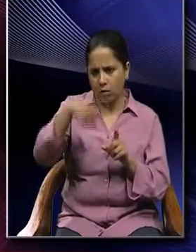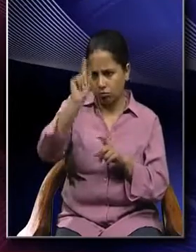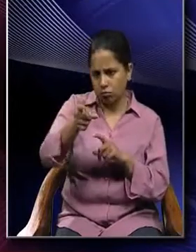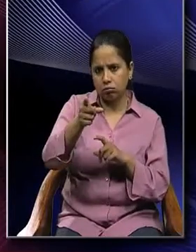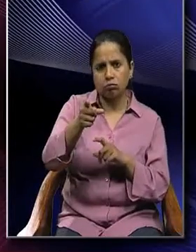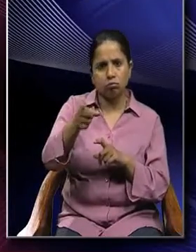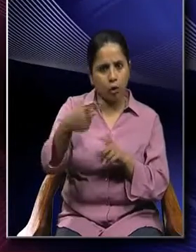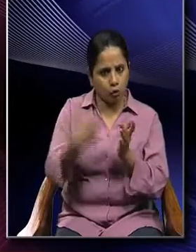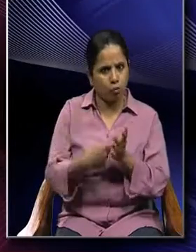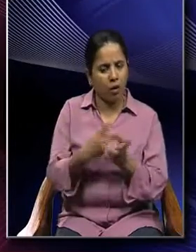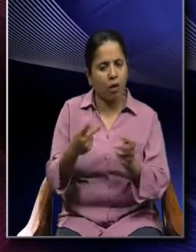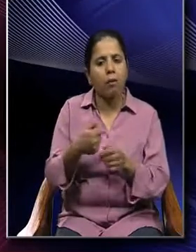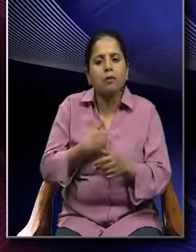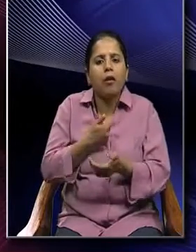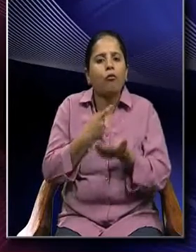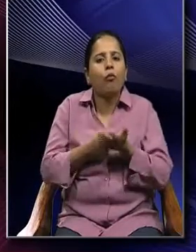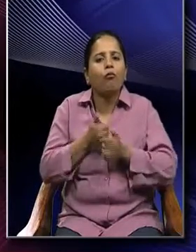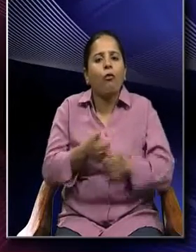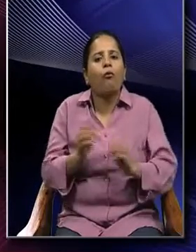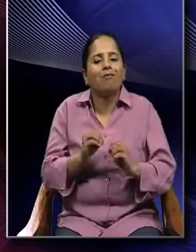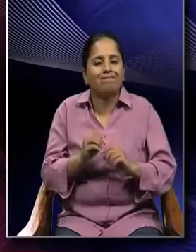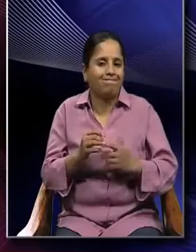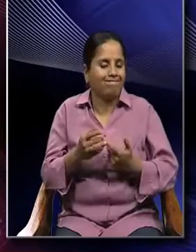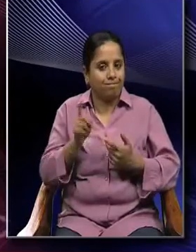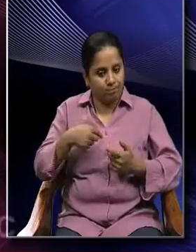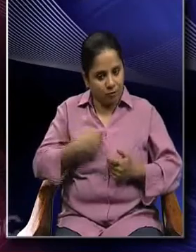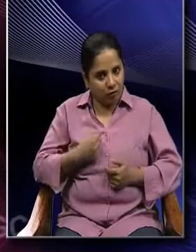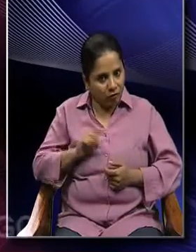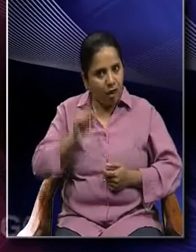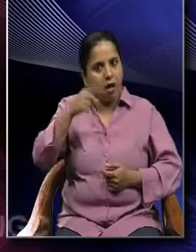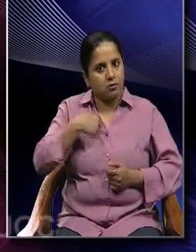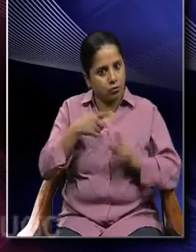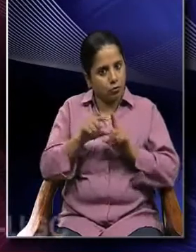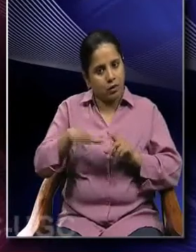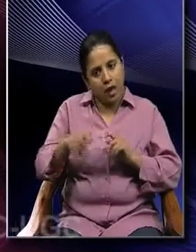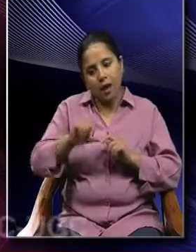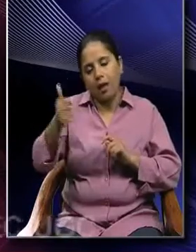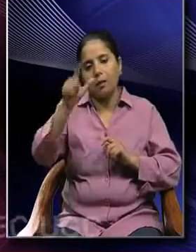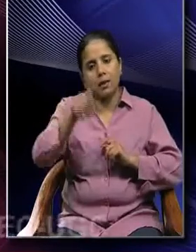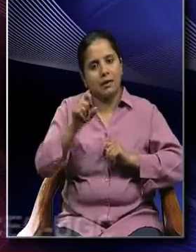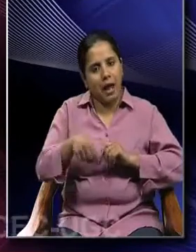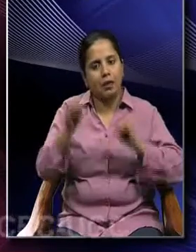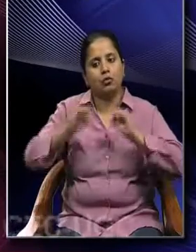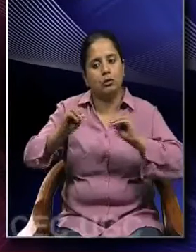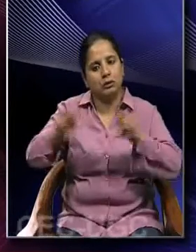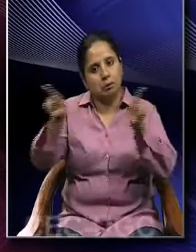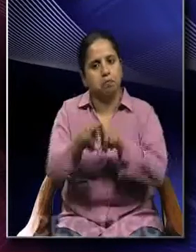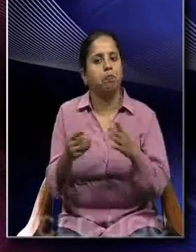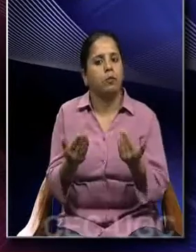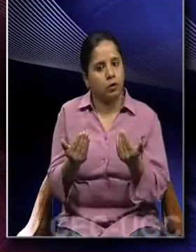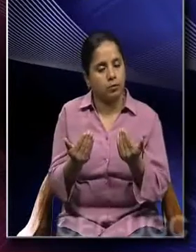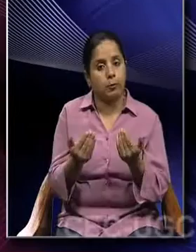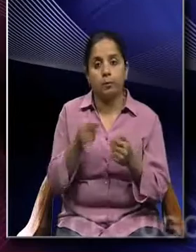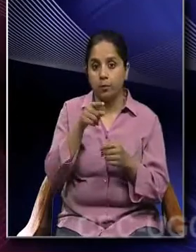I myself am disciplined. So I need to be disciplined first, then only I can preach others. This is what